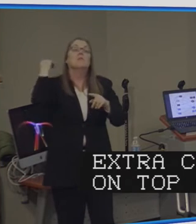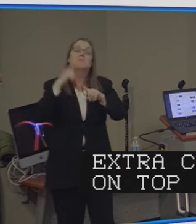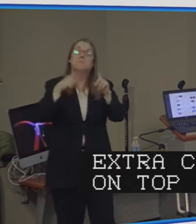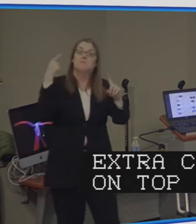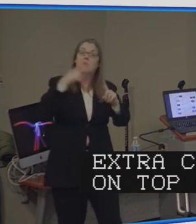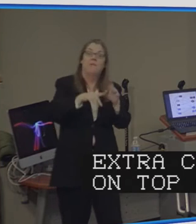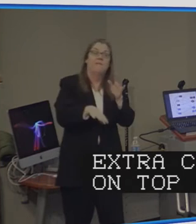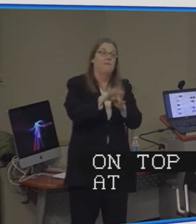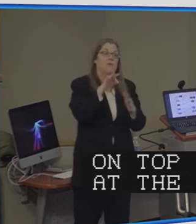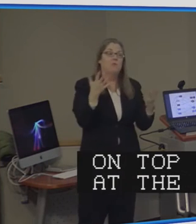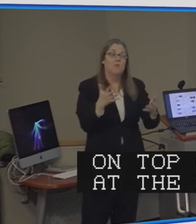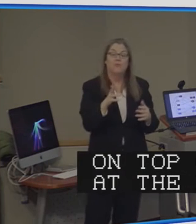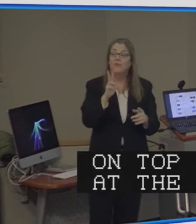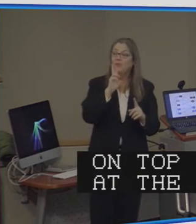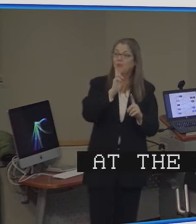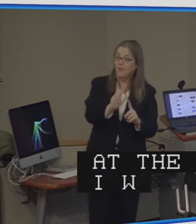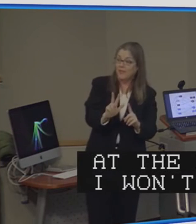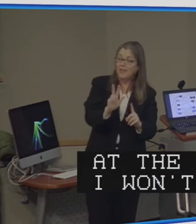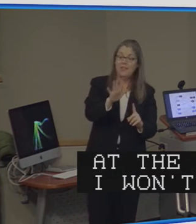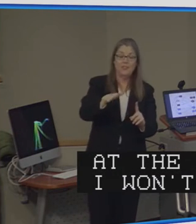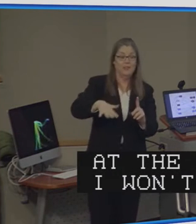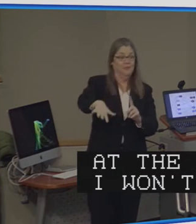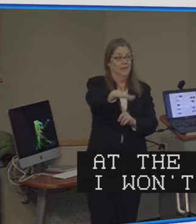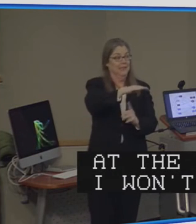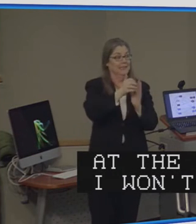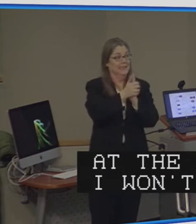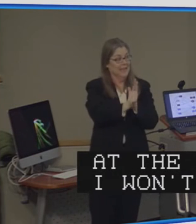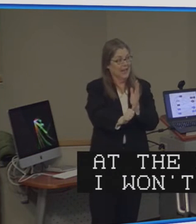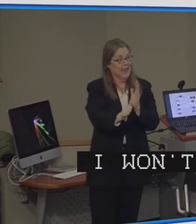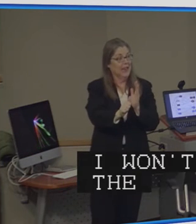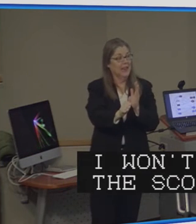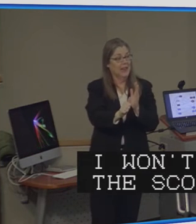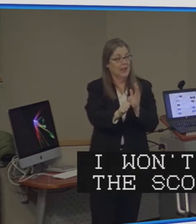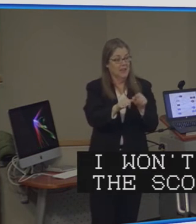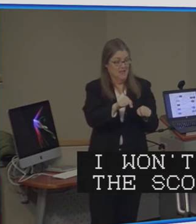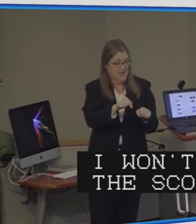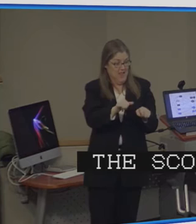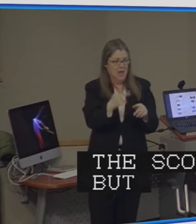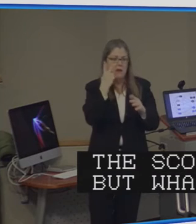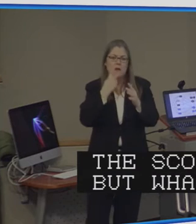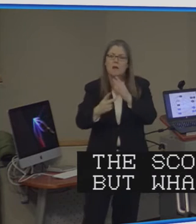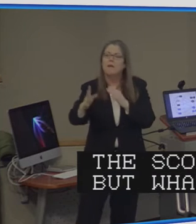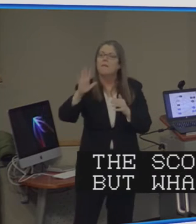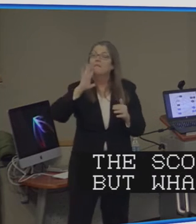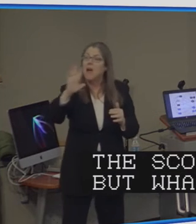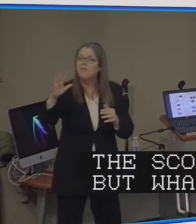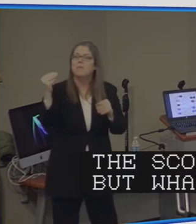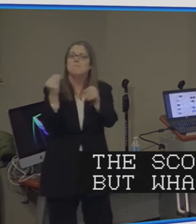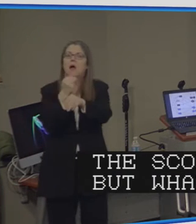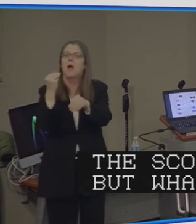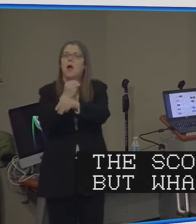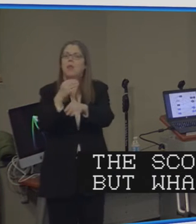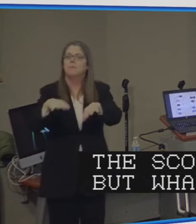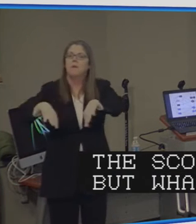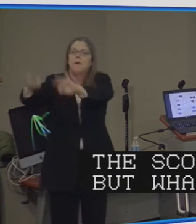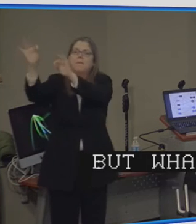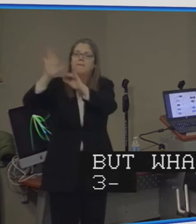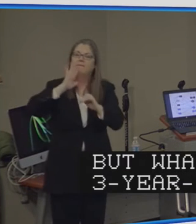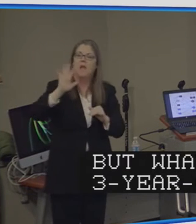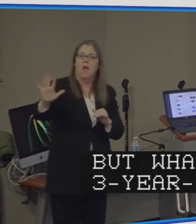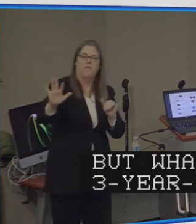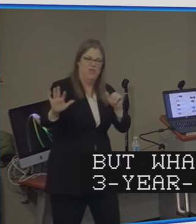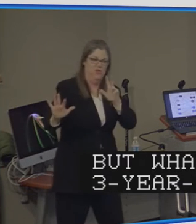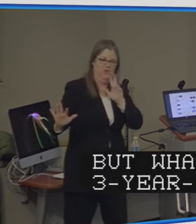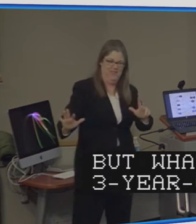that three-year-old spatial skill predicted five-year-old mathematical skill. So this is